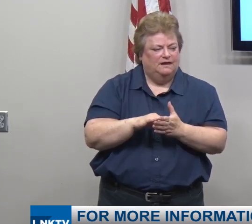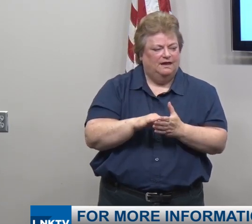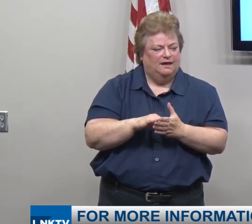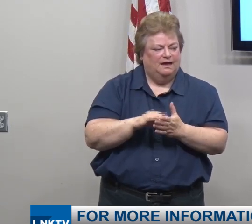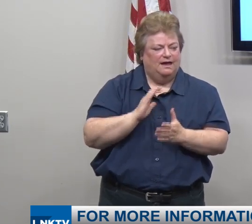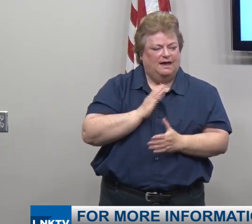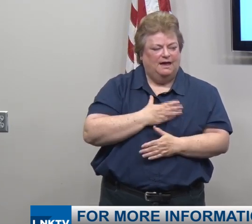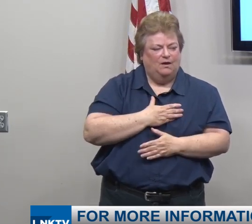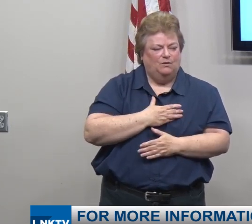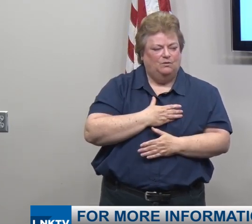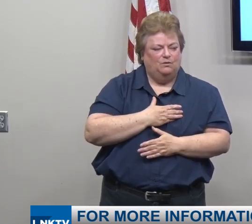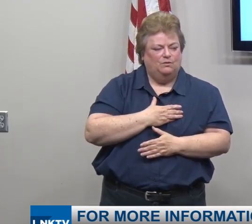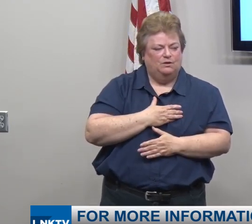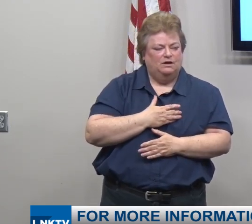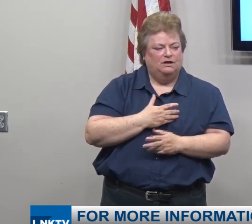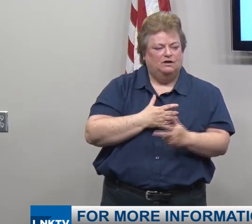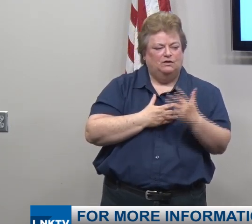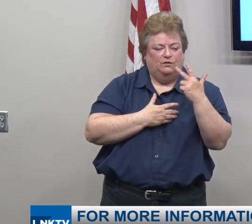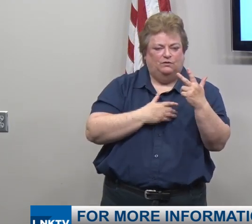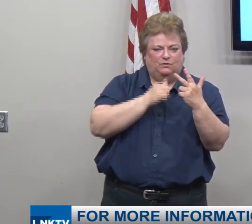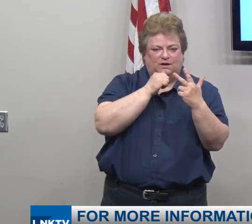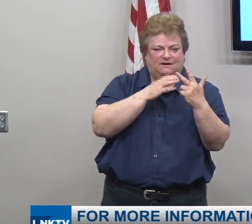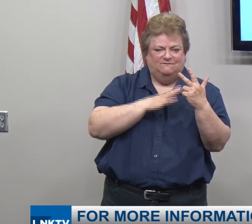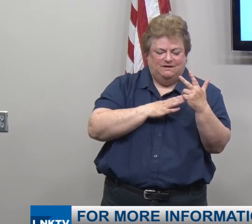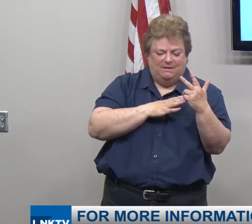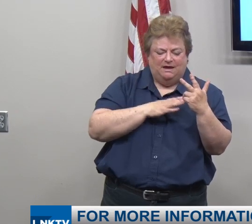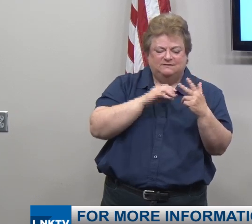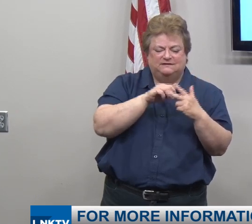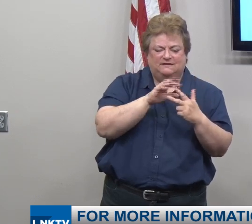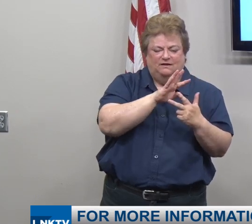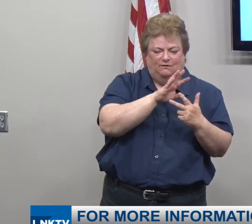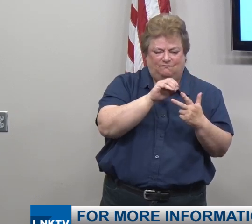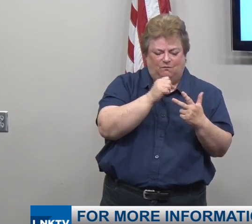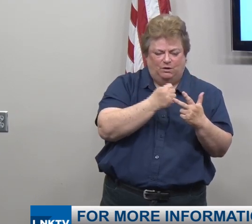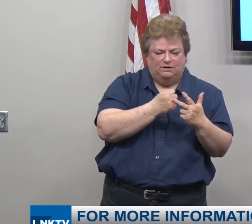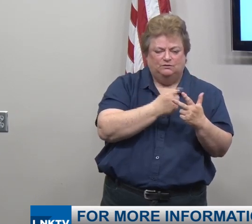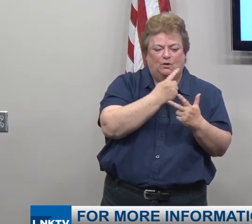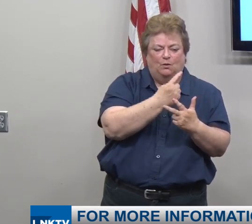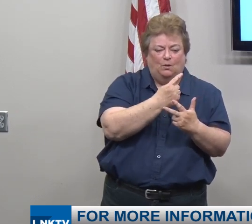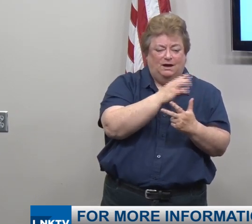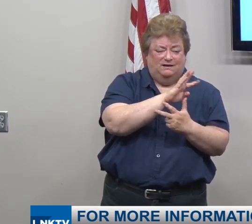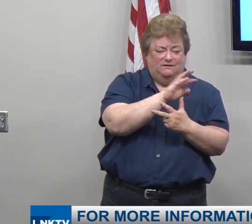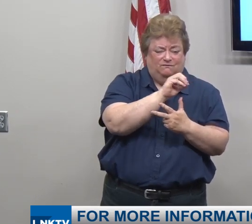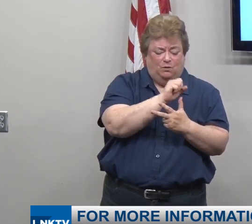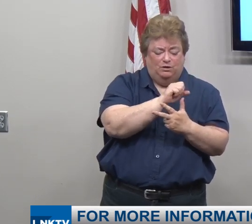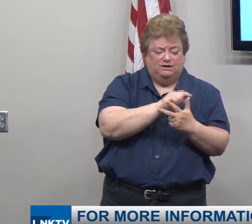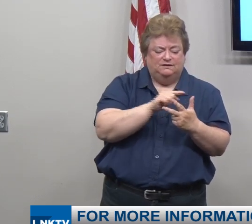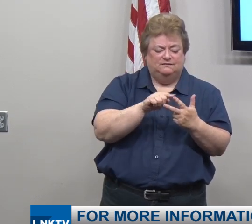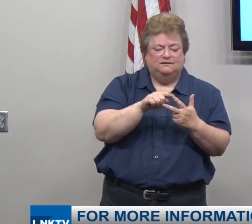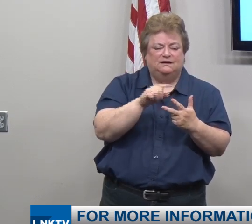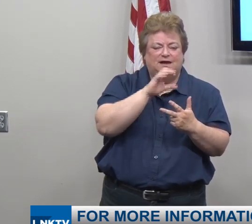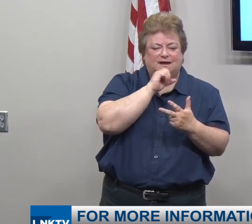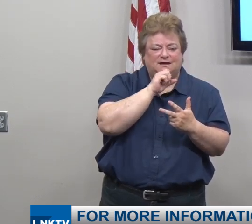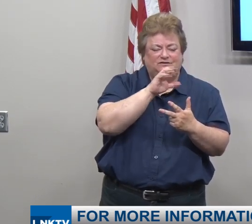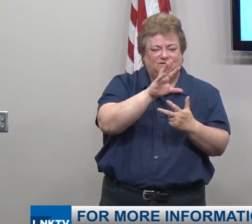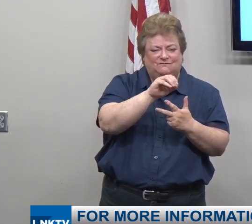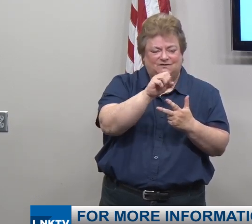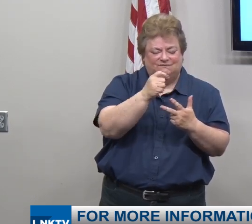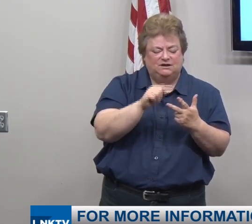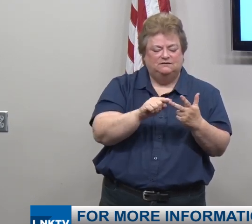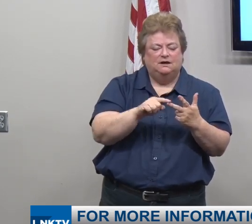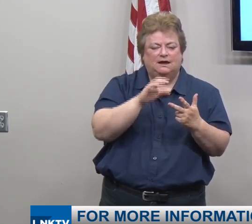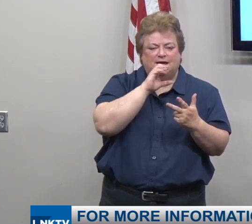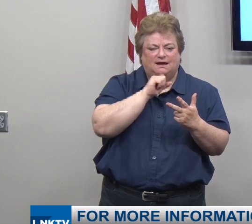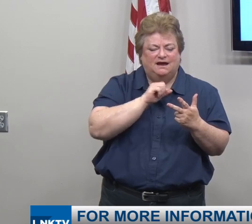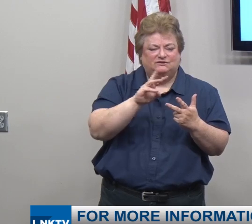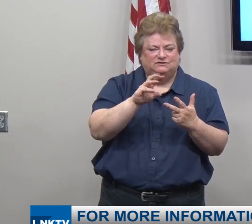our cases, there's three females in their 40s, one in their 40s, one in the 50s, and one in the